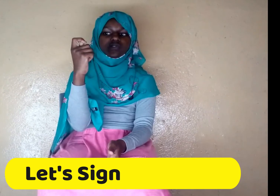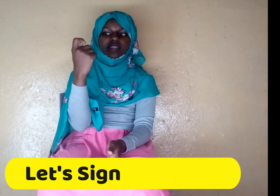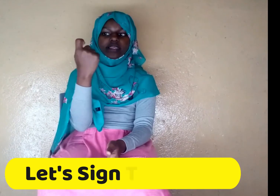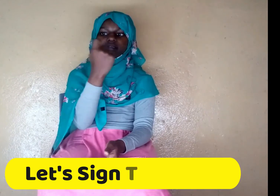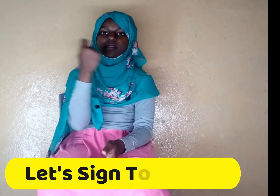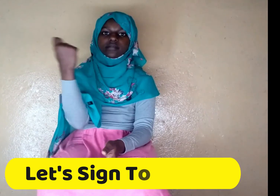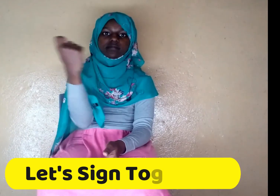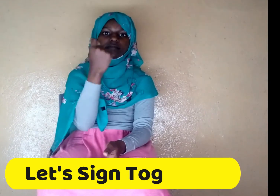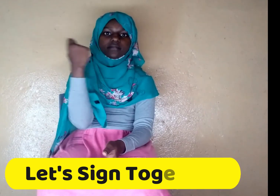Tuesday,